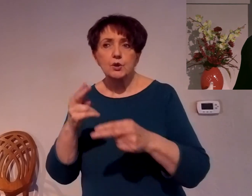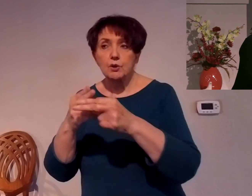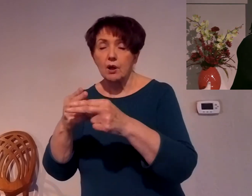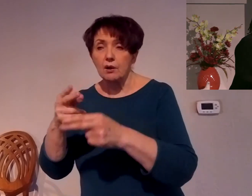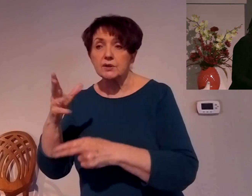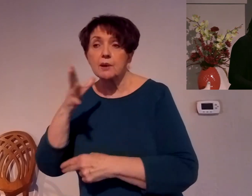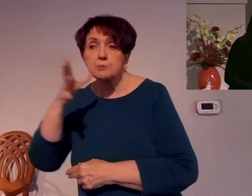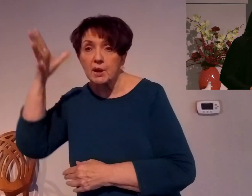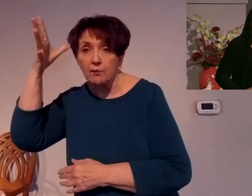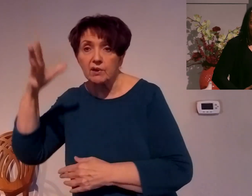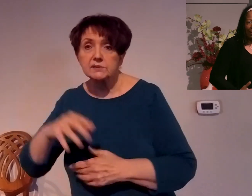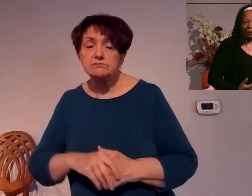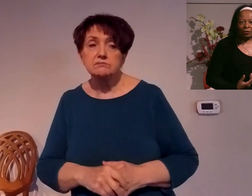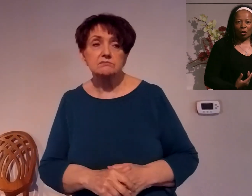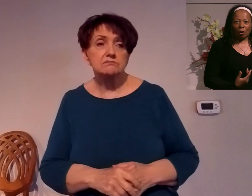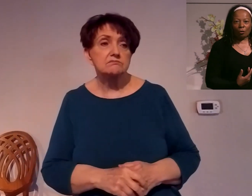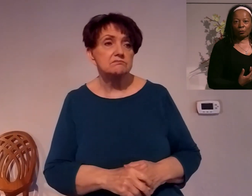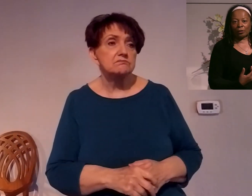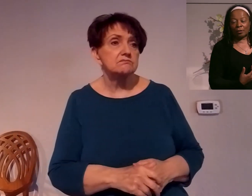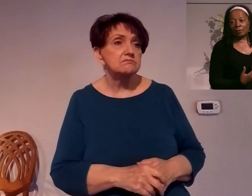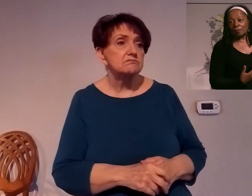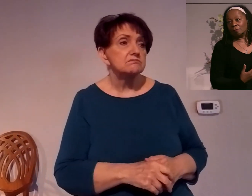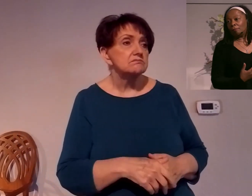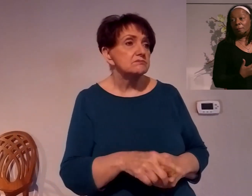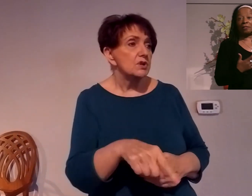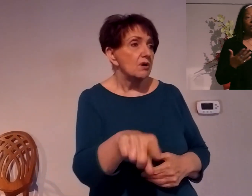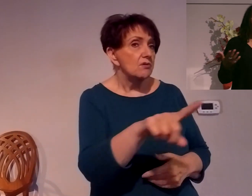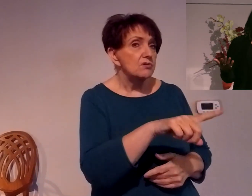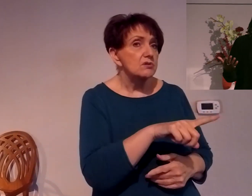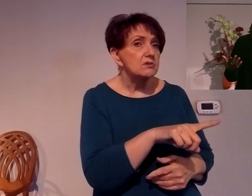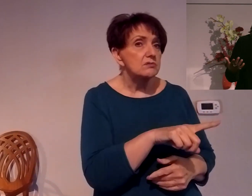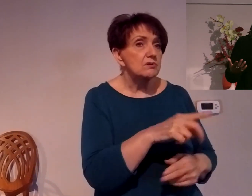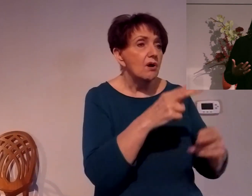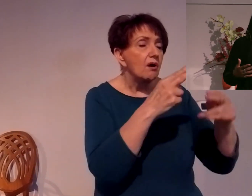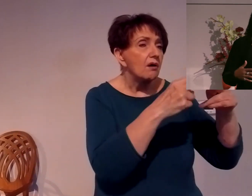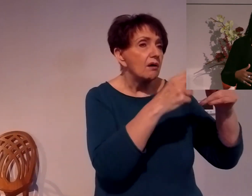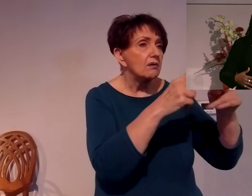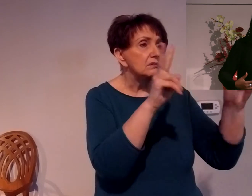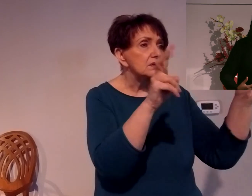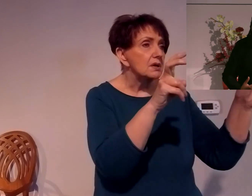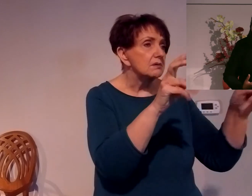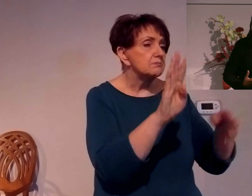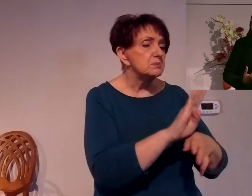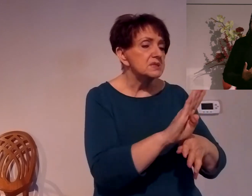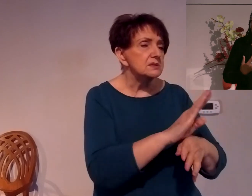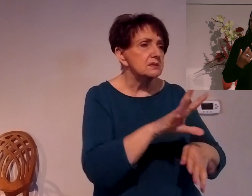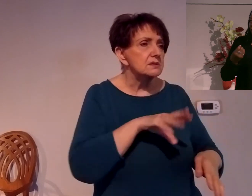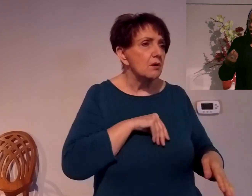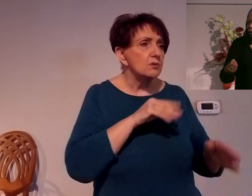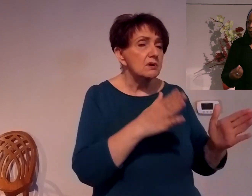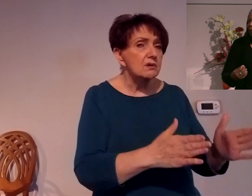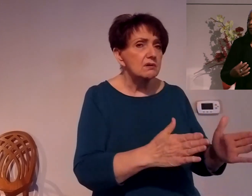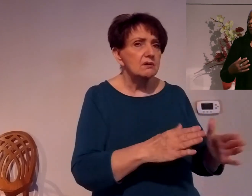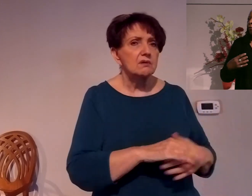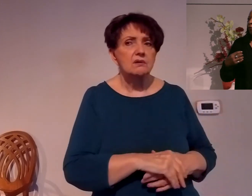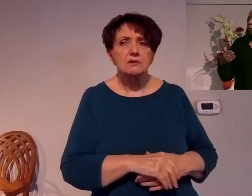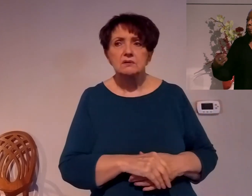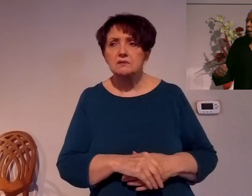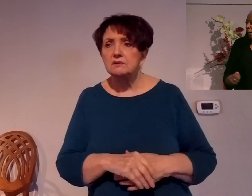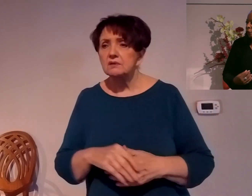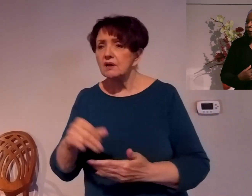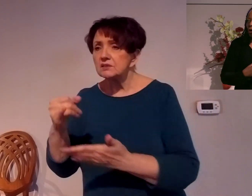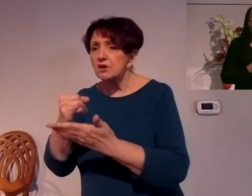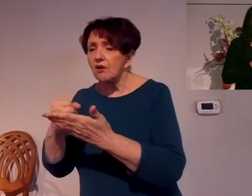parent? Are you an instrument called business owner? Are you an instrument who is an artist, who